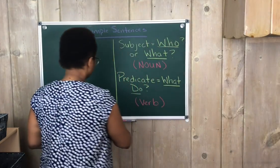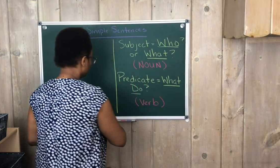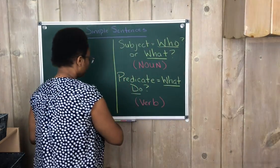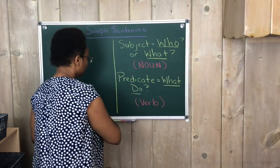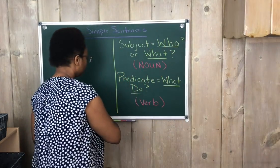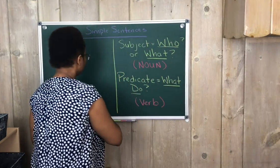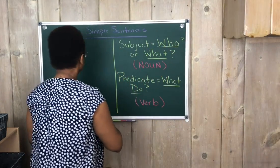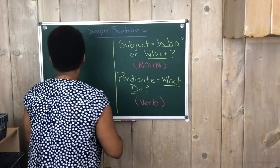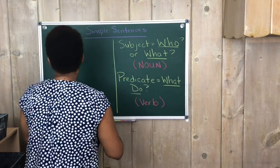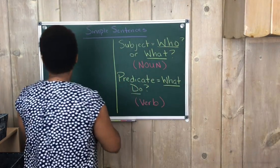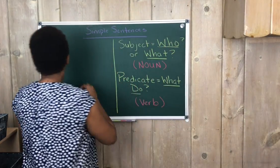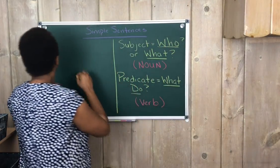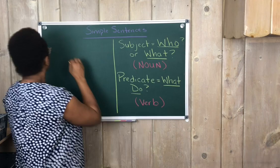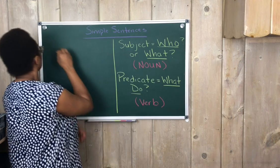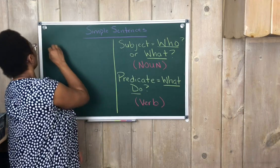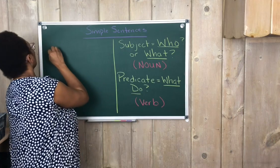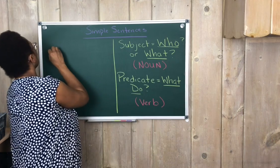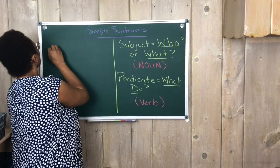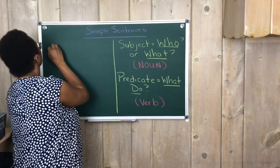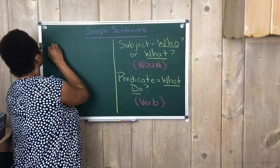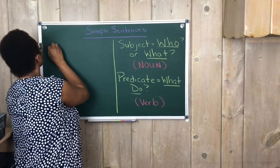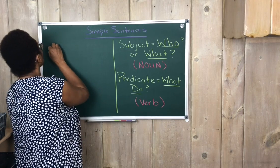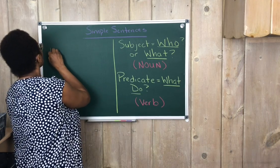So here's an example. If I wrote